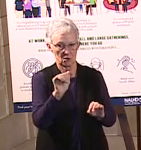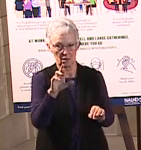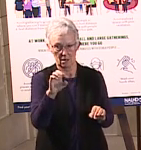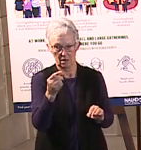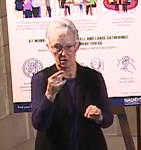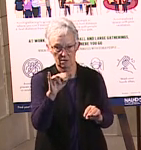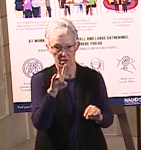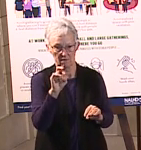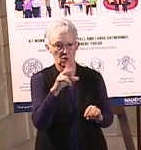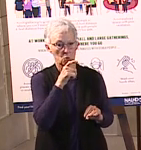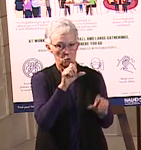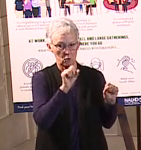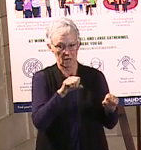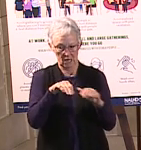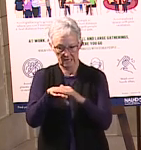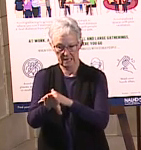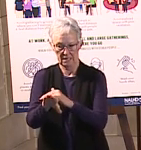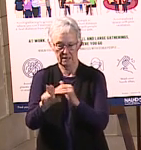at one given time.